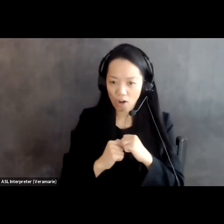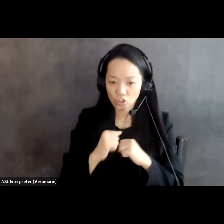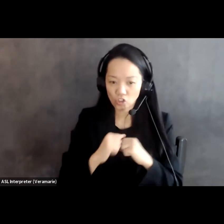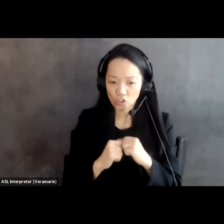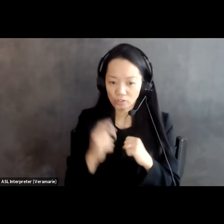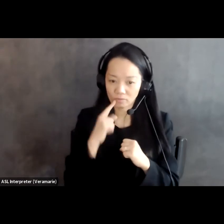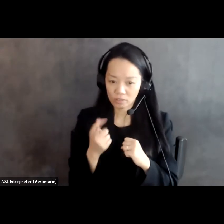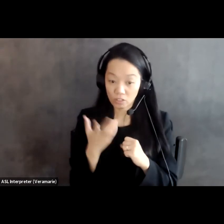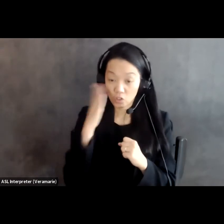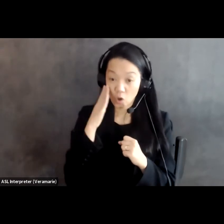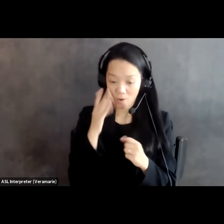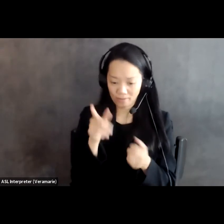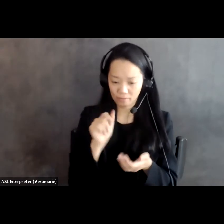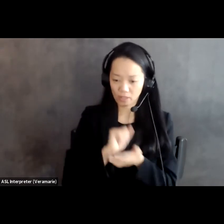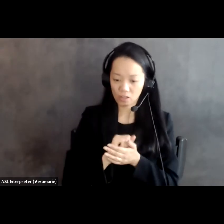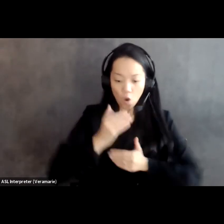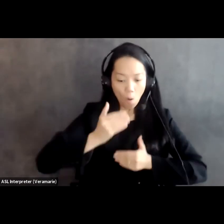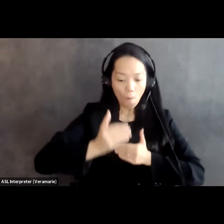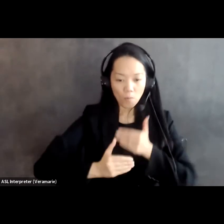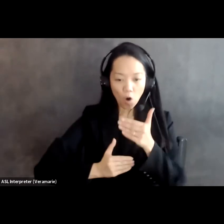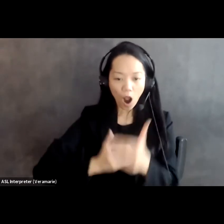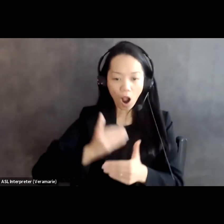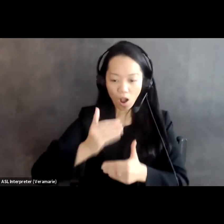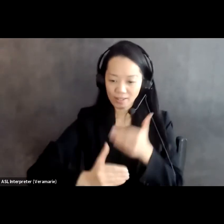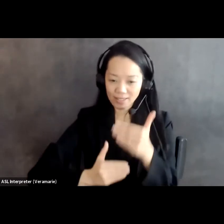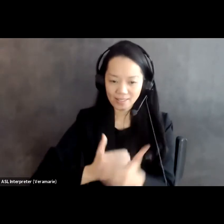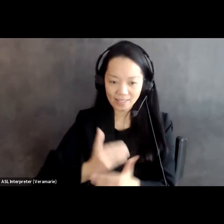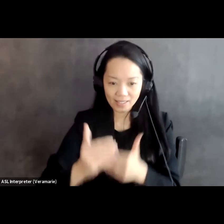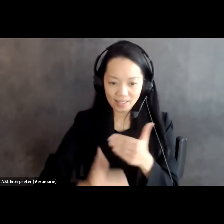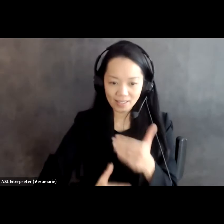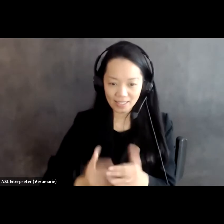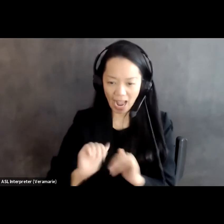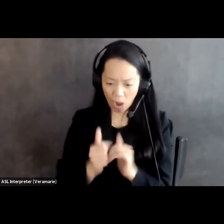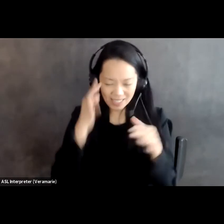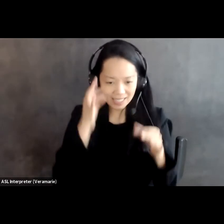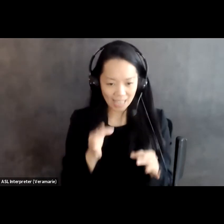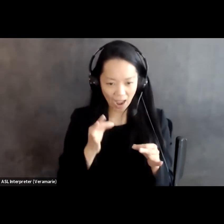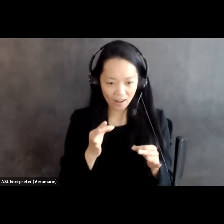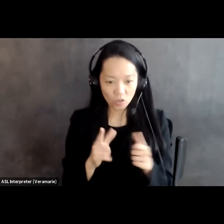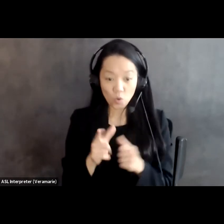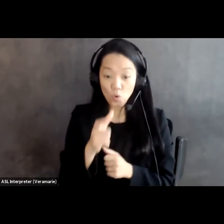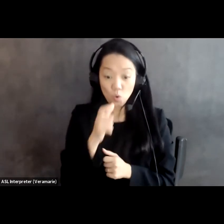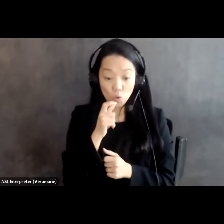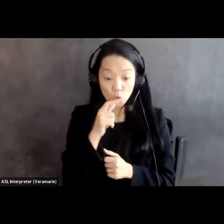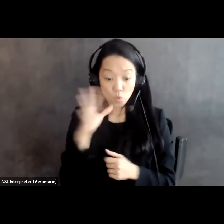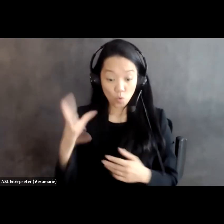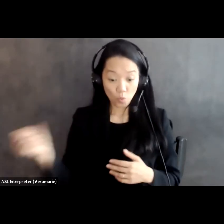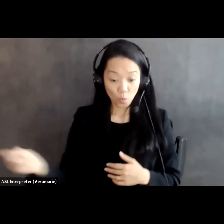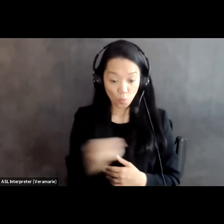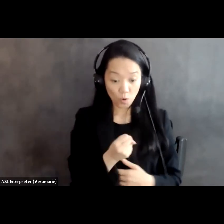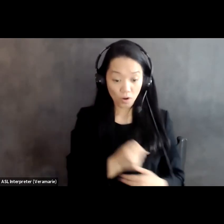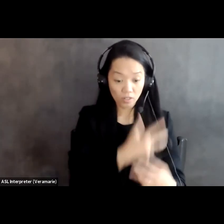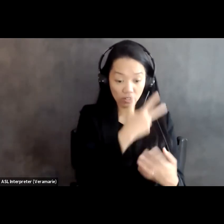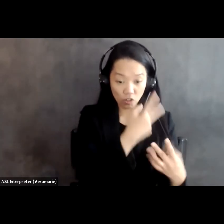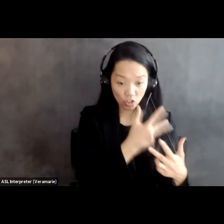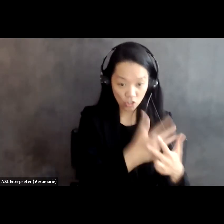decision-making process around who goes to jail and who doesn't go to jail. And that's one of the key pieces of the bill. And we can